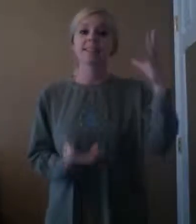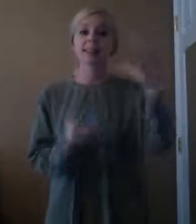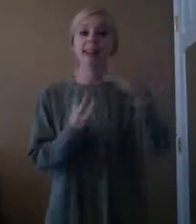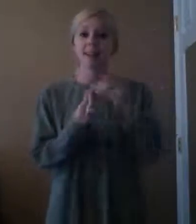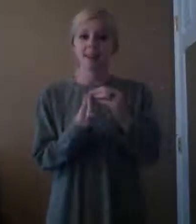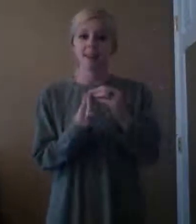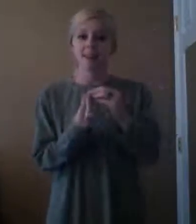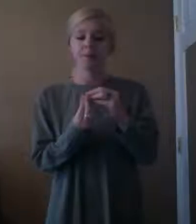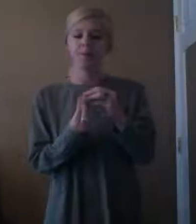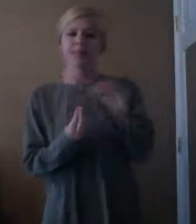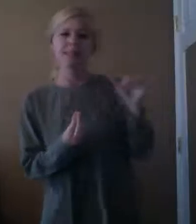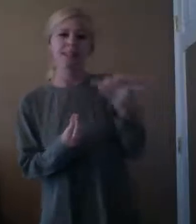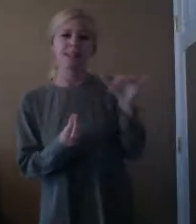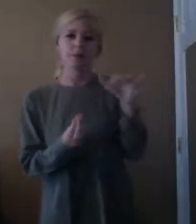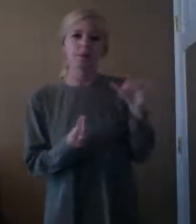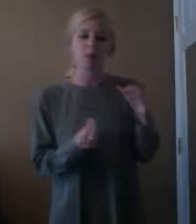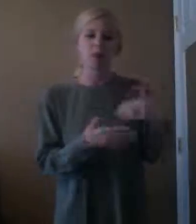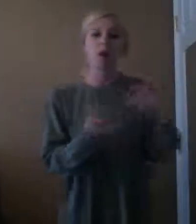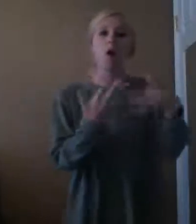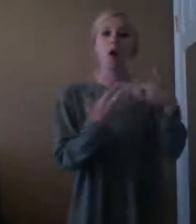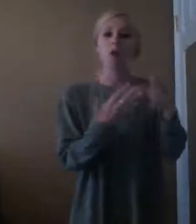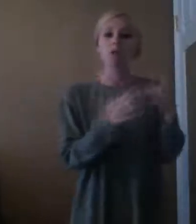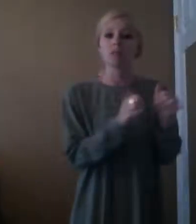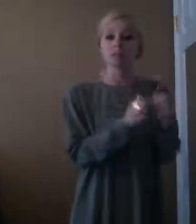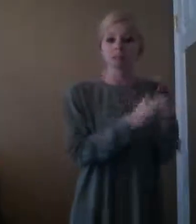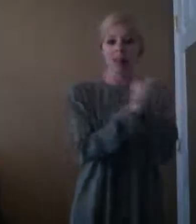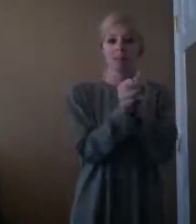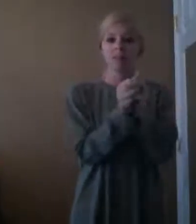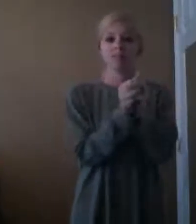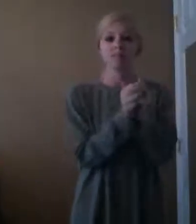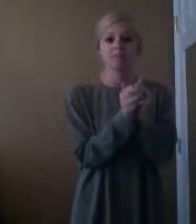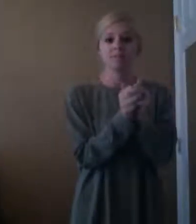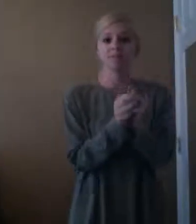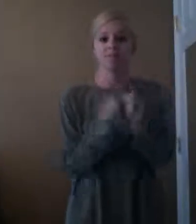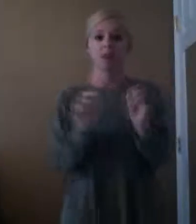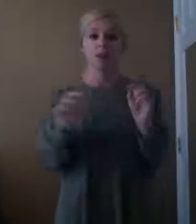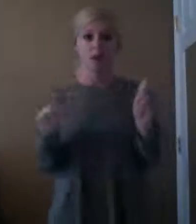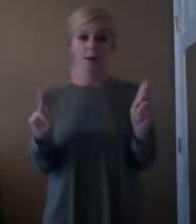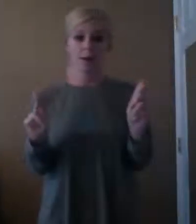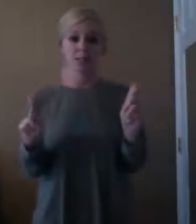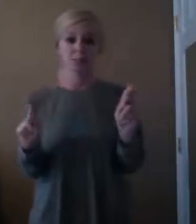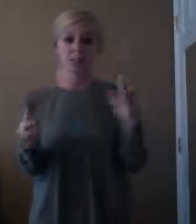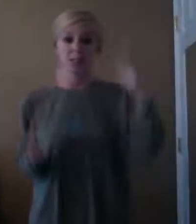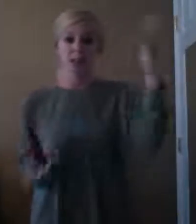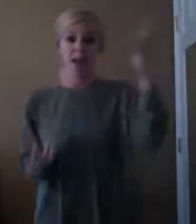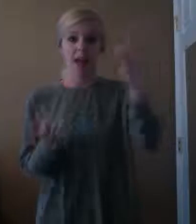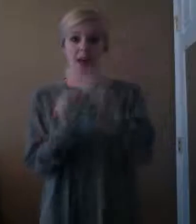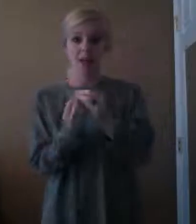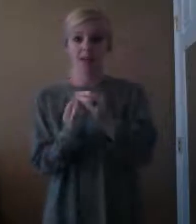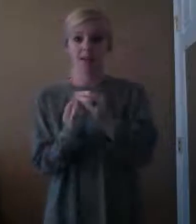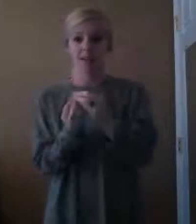said how much altogether. So we need to add what the helmet costs